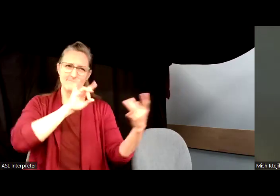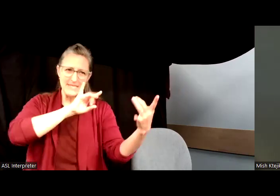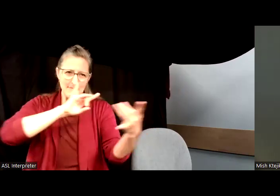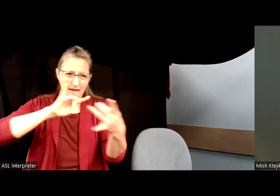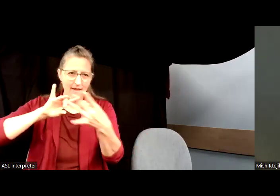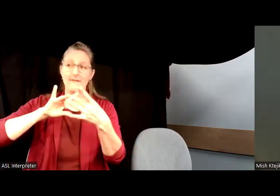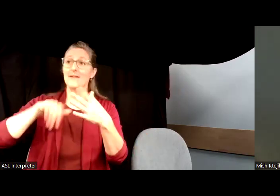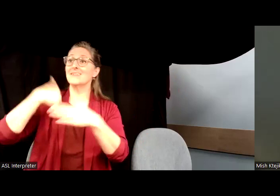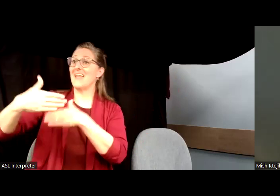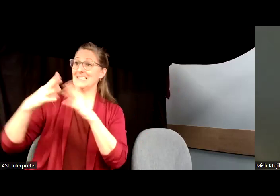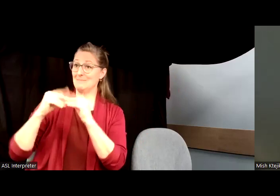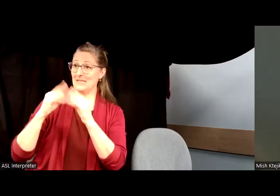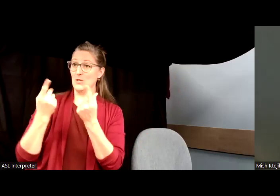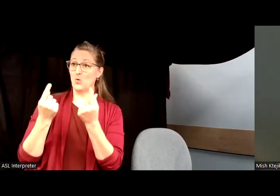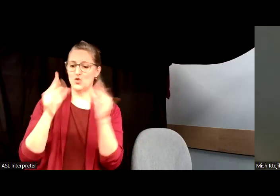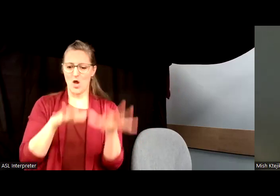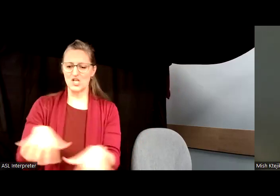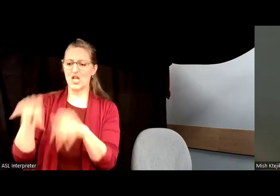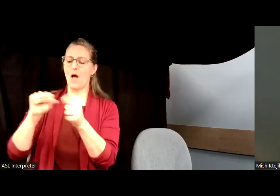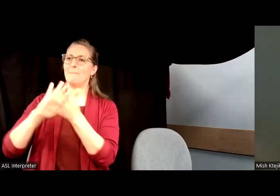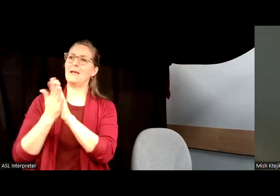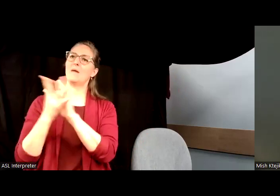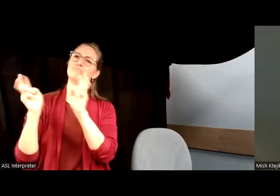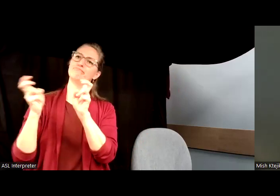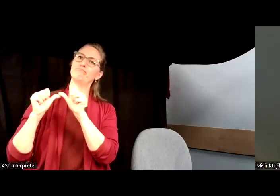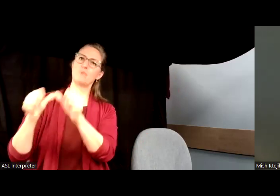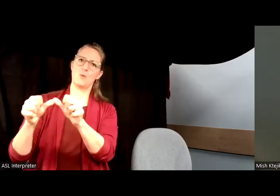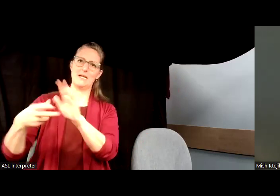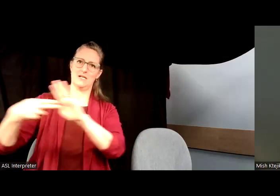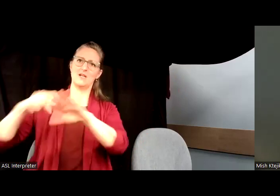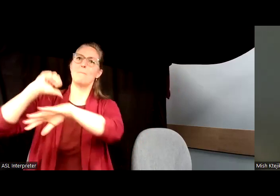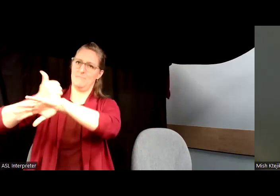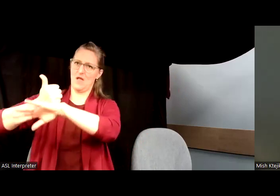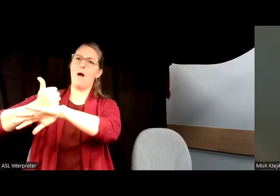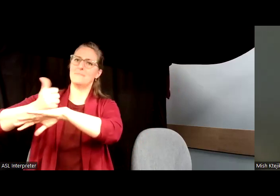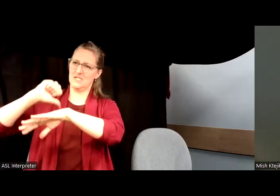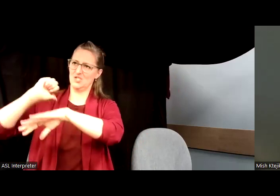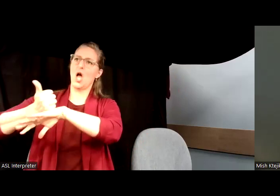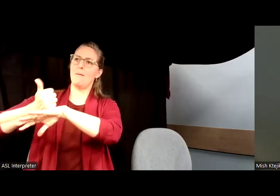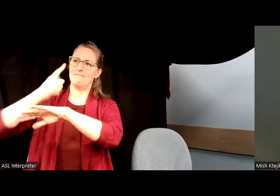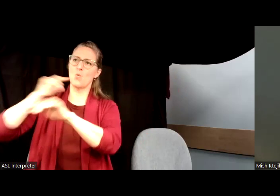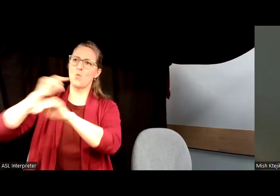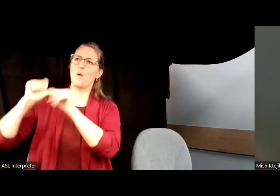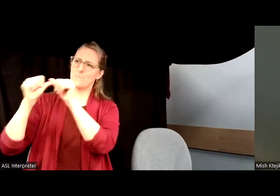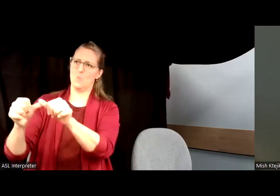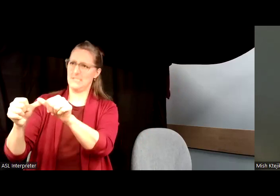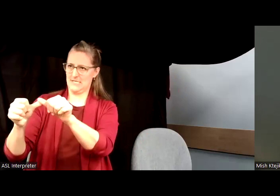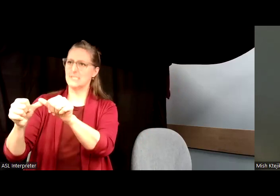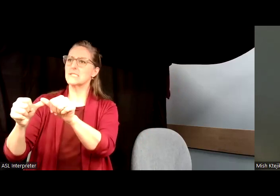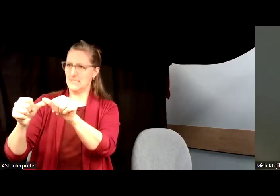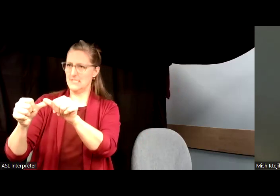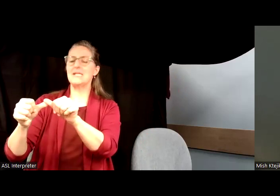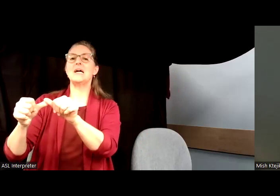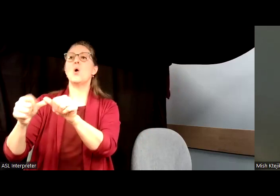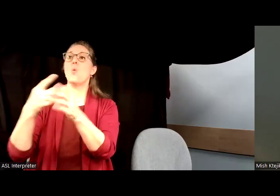next meeting, you adopt them as permanent, but it's basically extending what's already